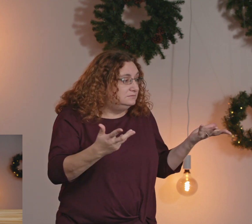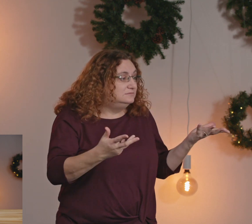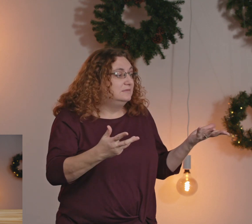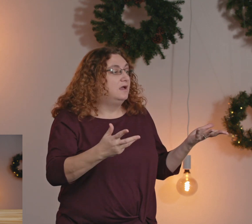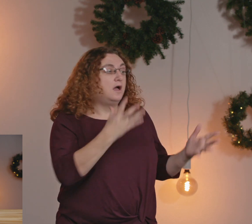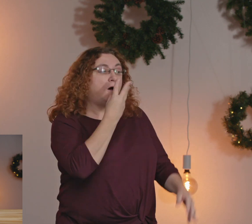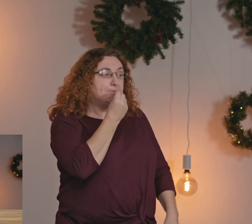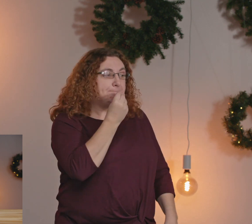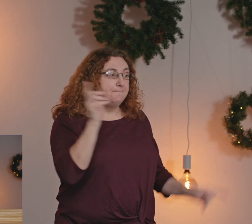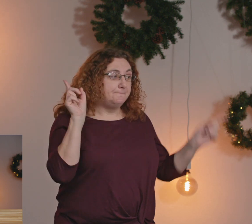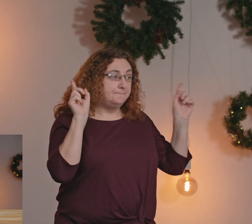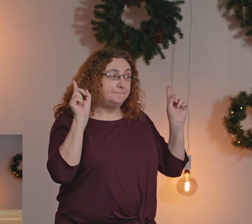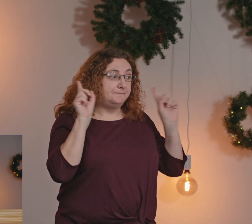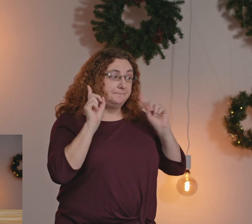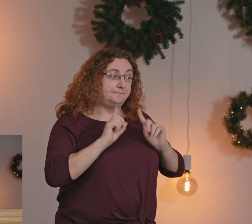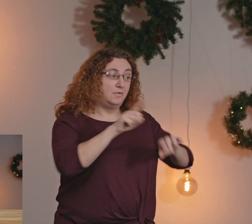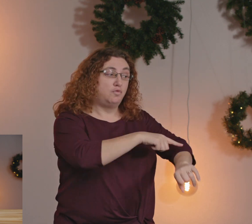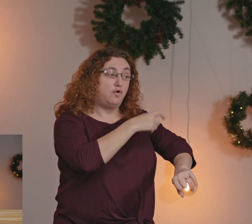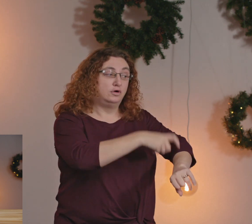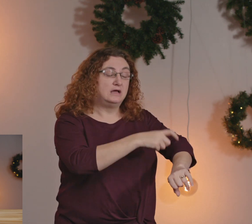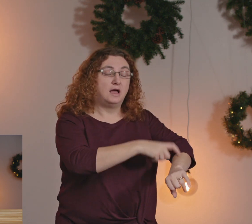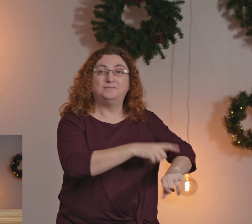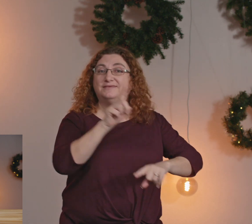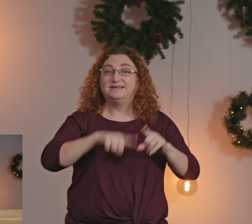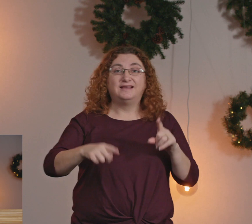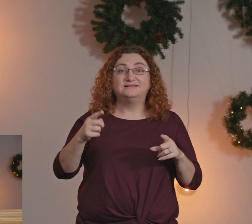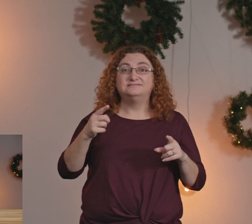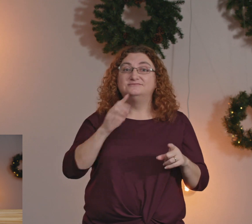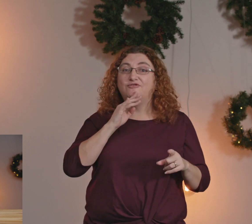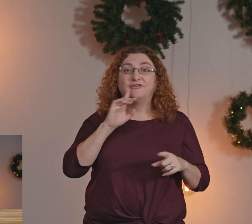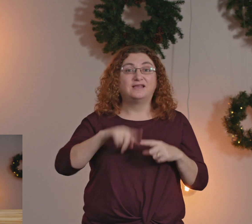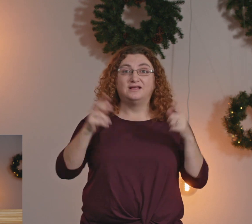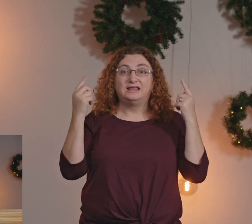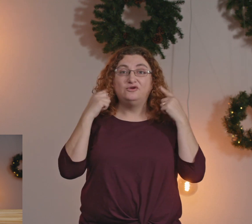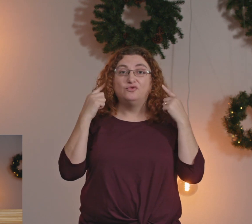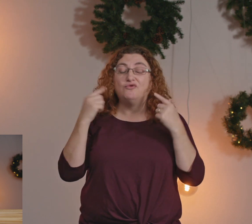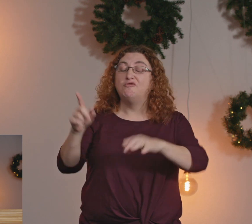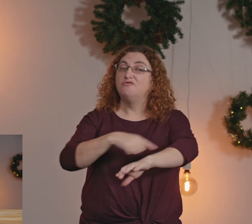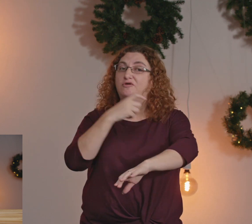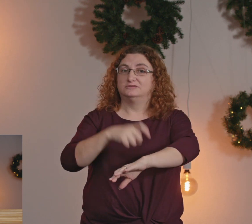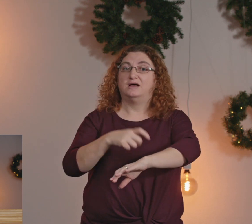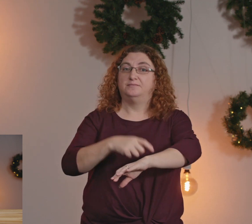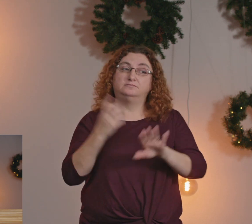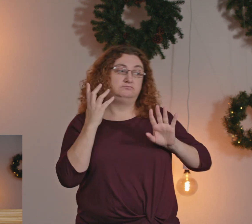long time. And so where we leave off Zechariah, as a deaf, mute guy who